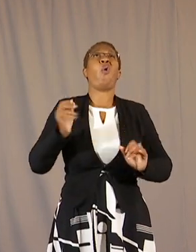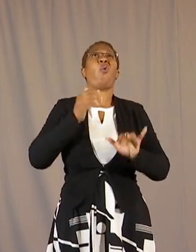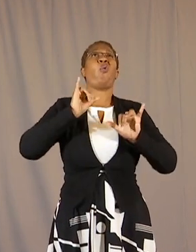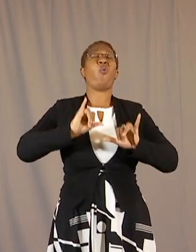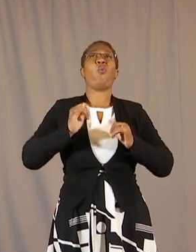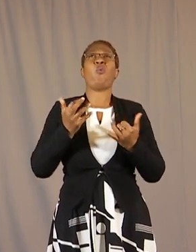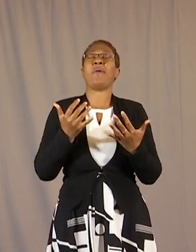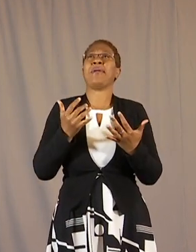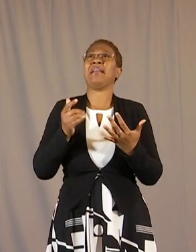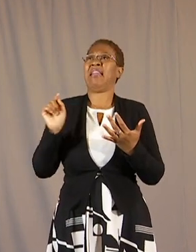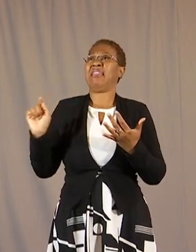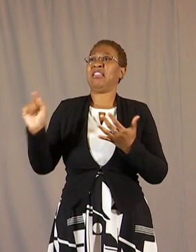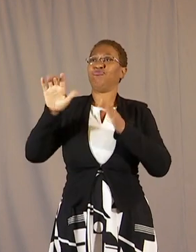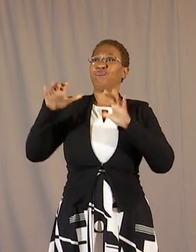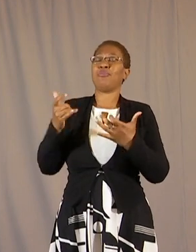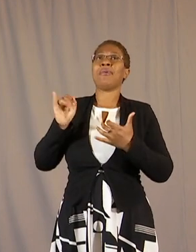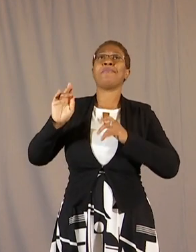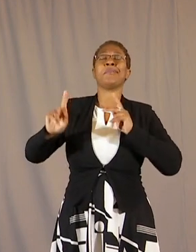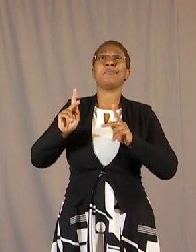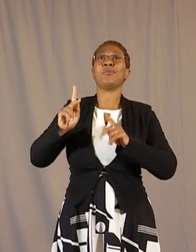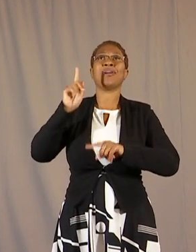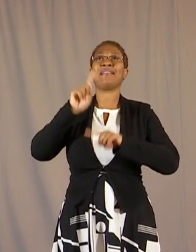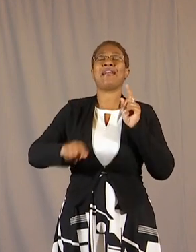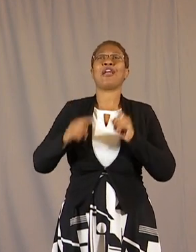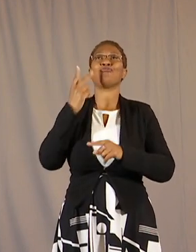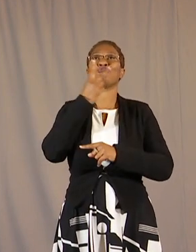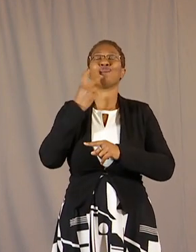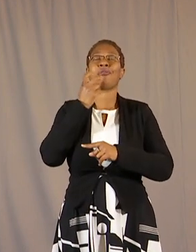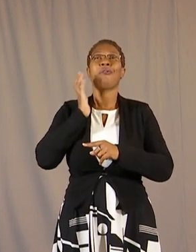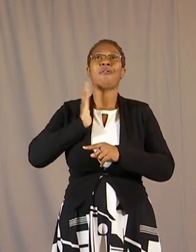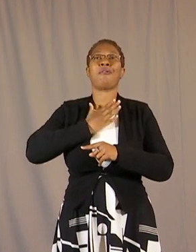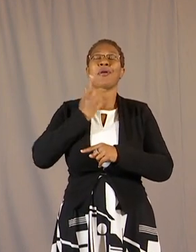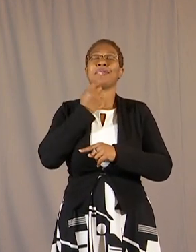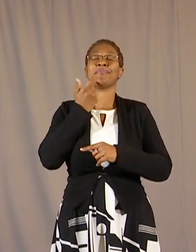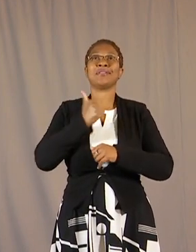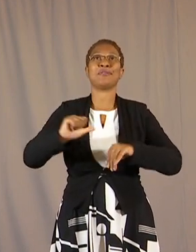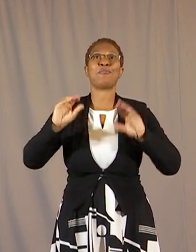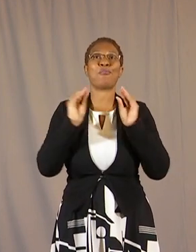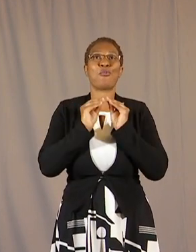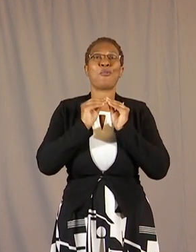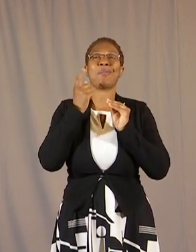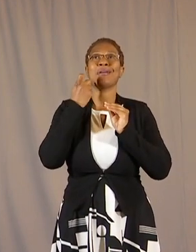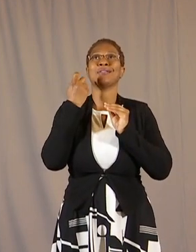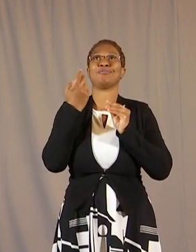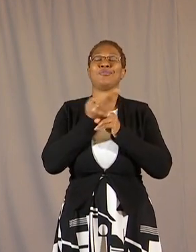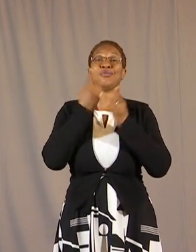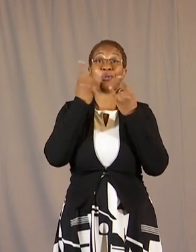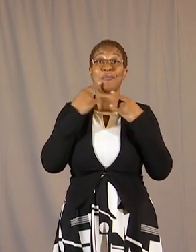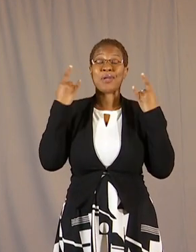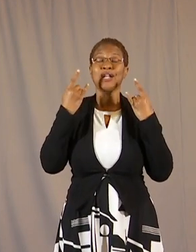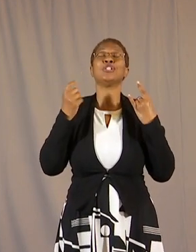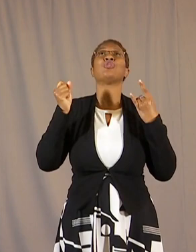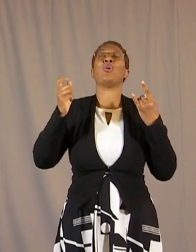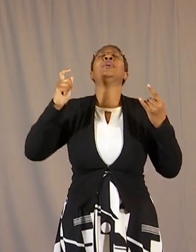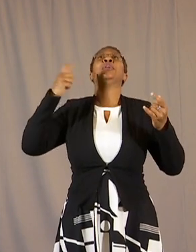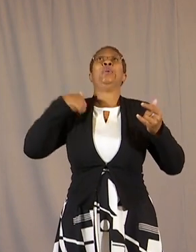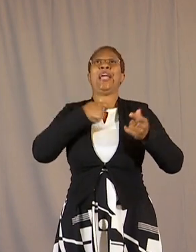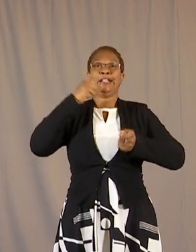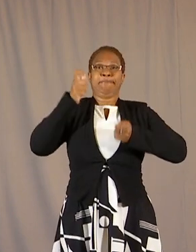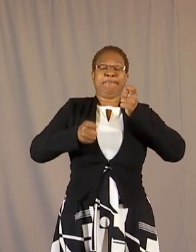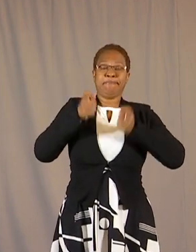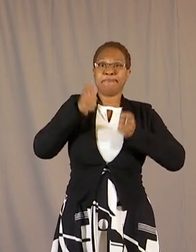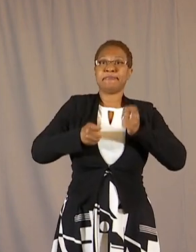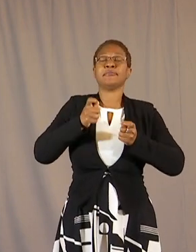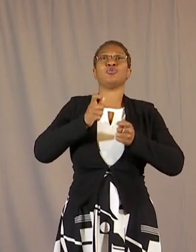people that cannot read our lips. And so there was a lot of effort as well around language access and setting